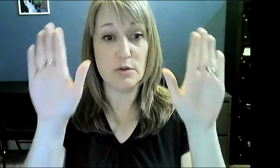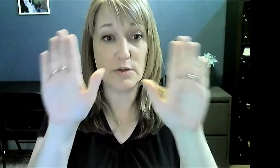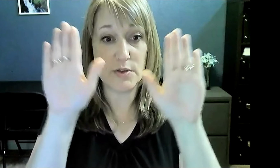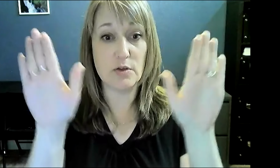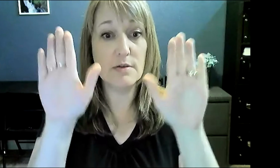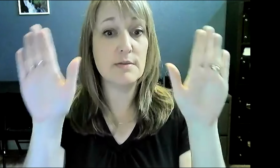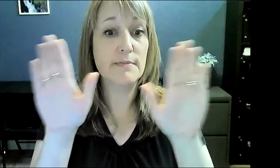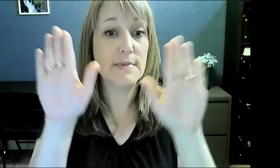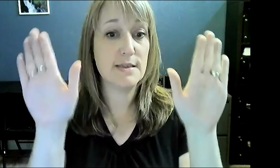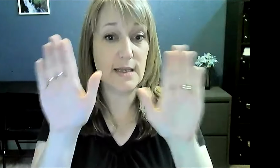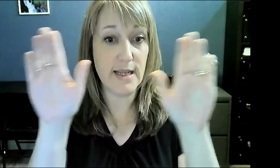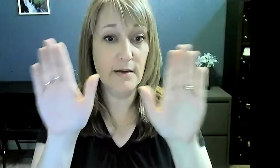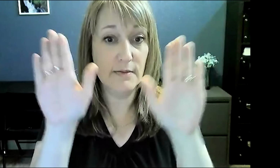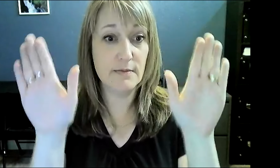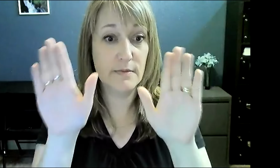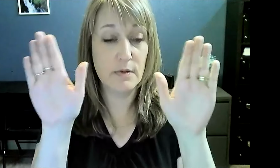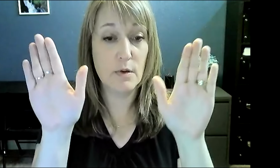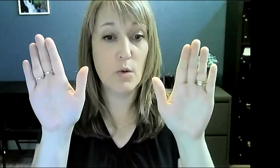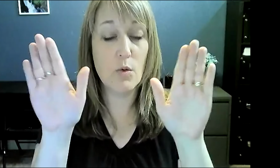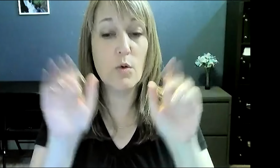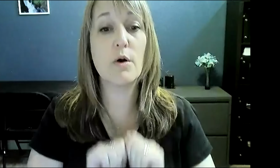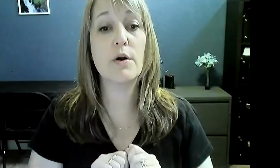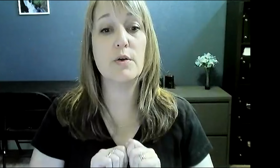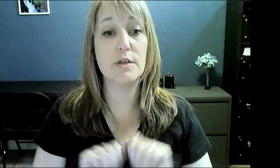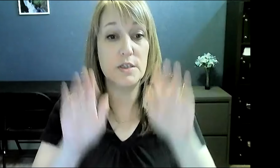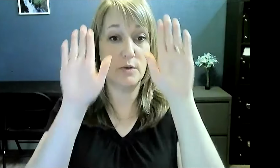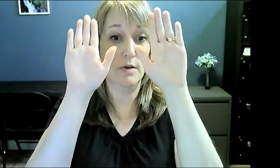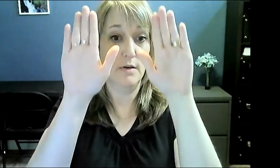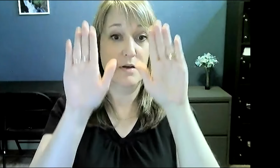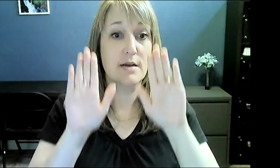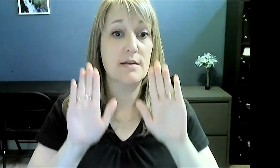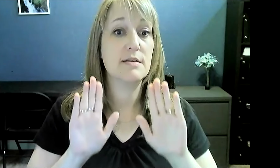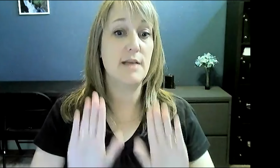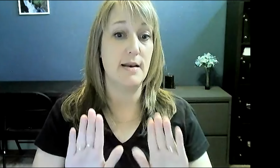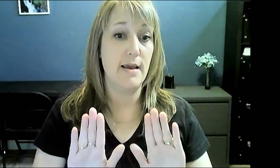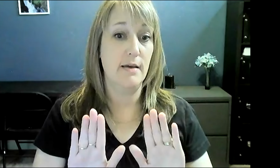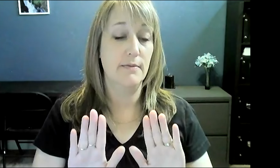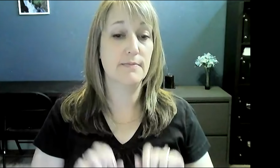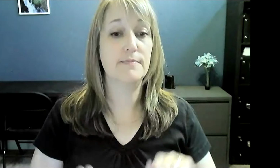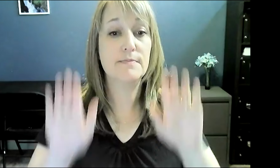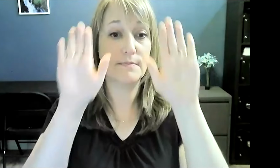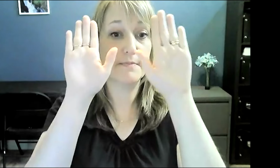little circles, Sunday, or you can do Sunday.